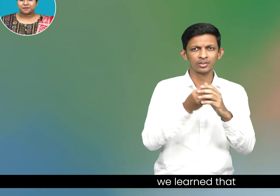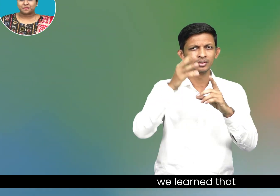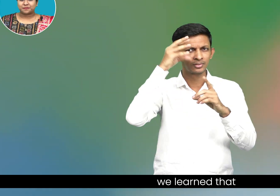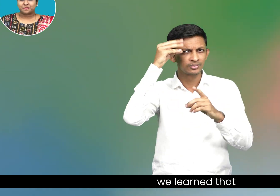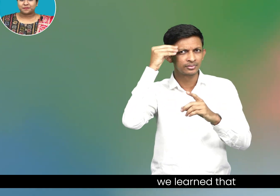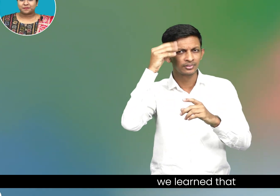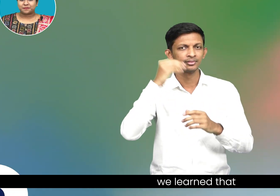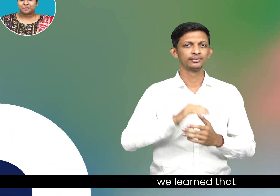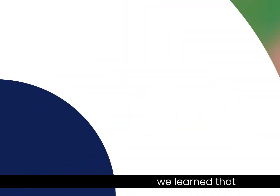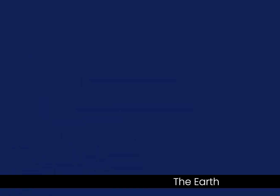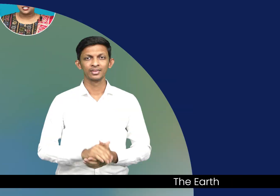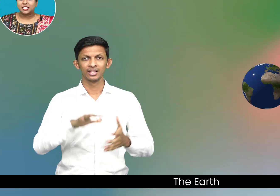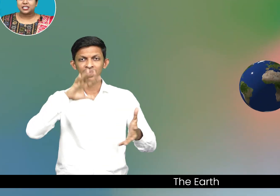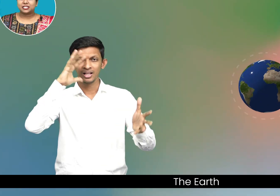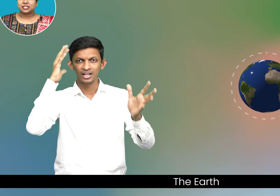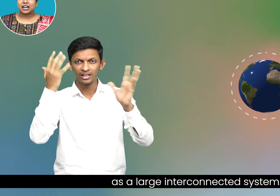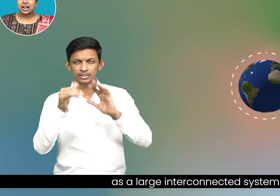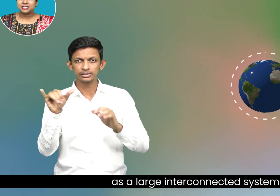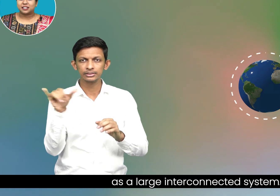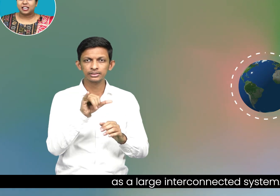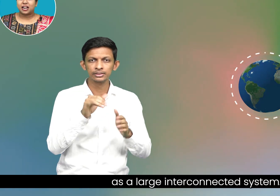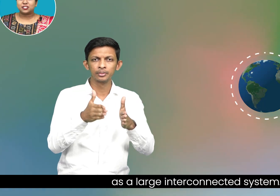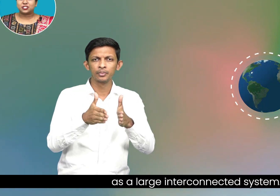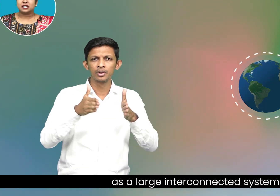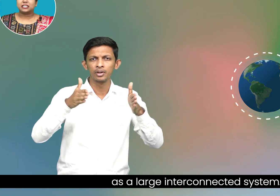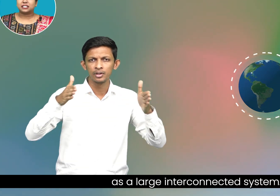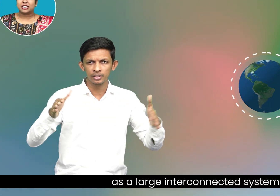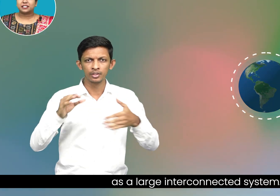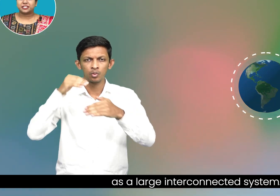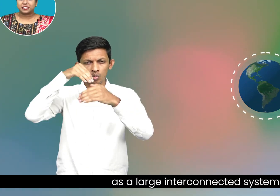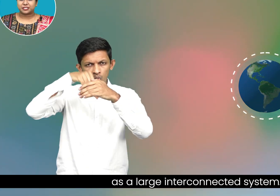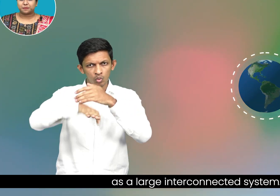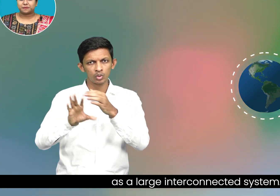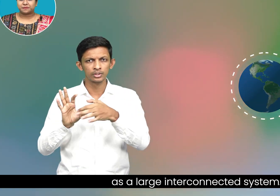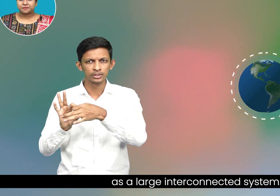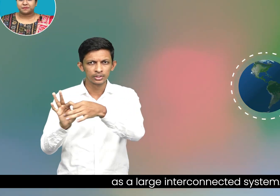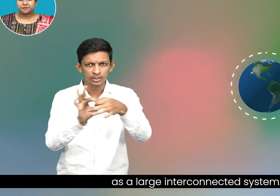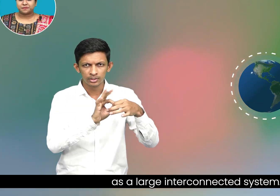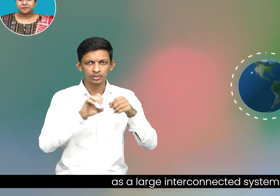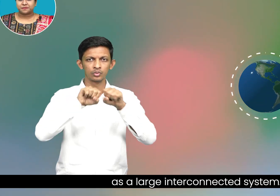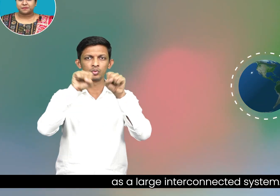that the Earth has a large interconnected system.